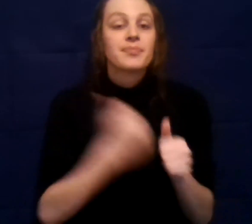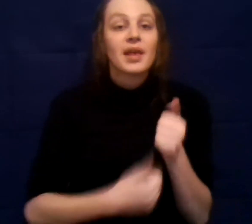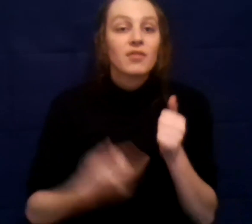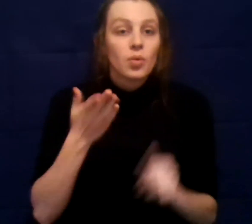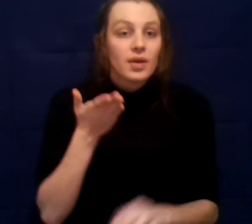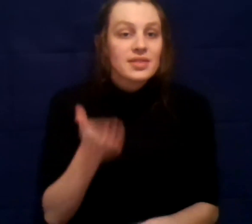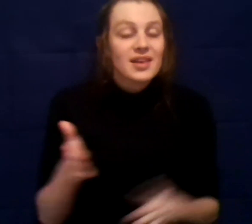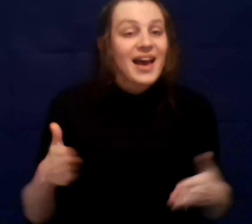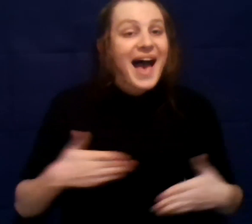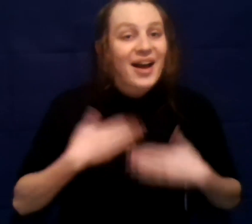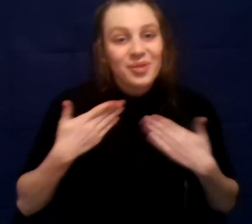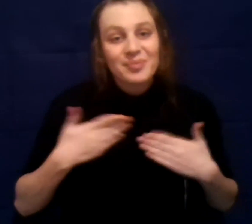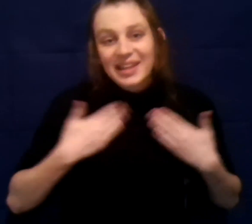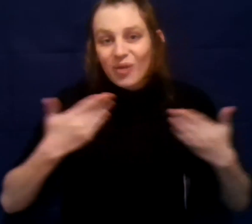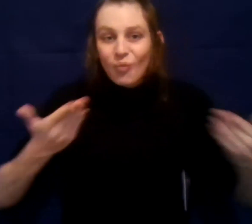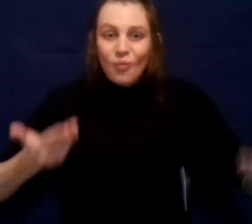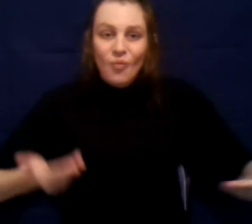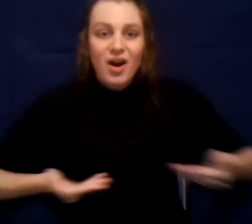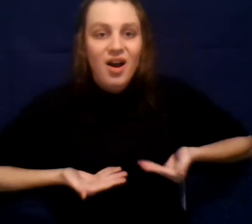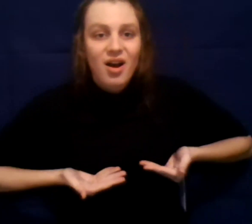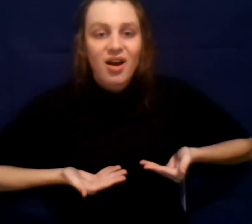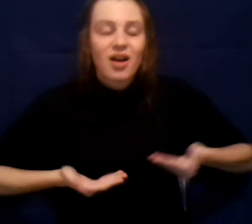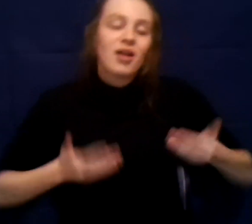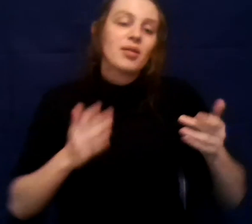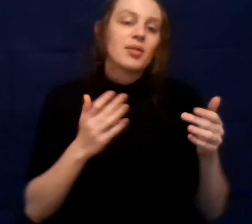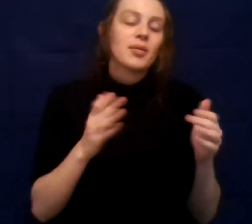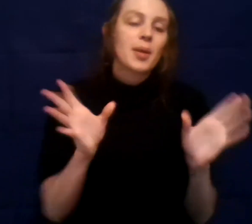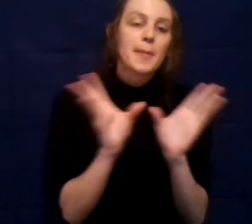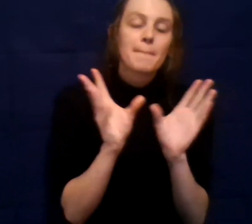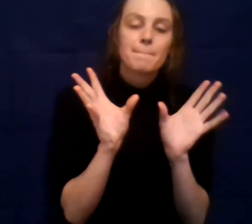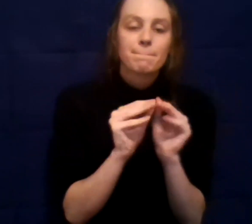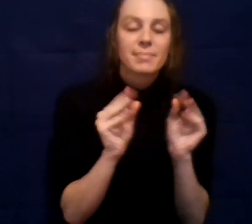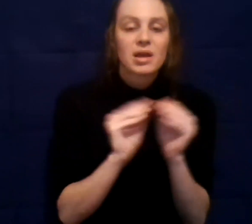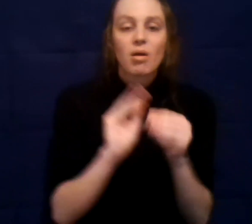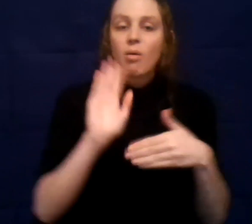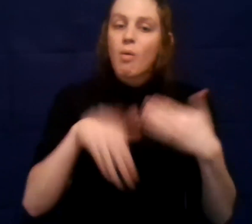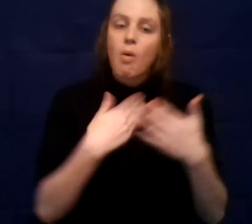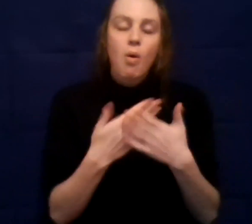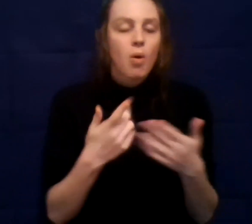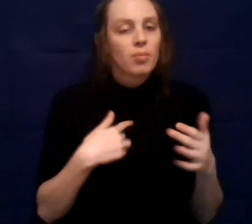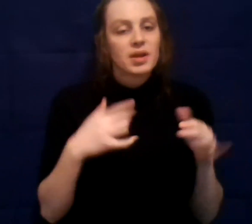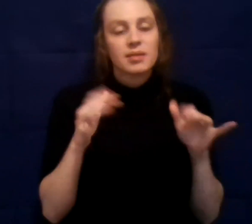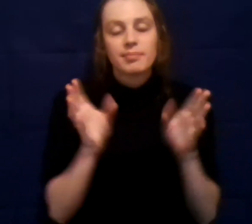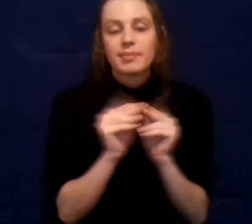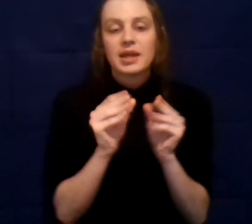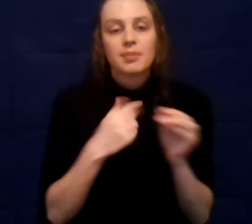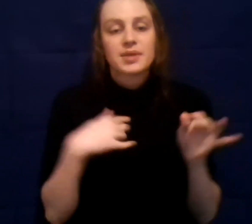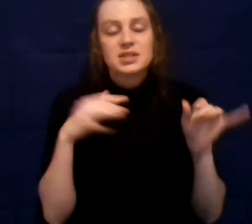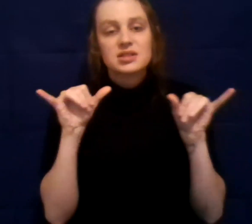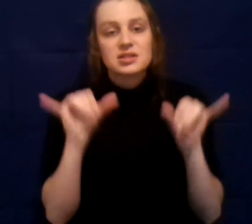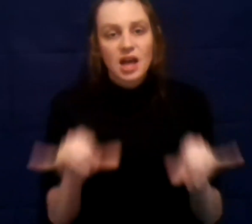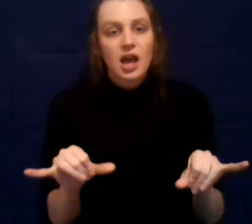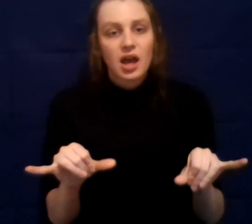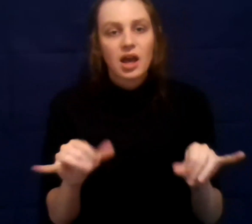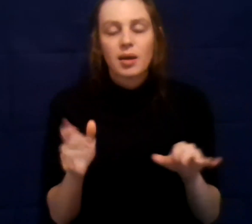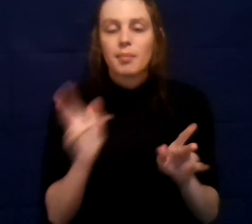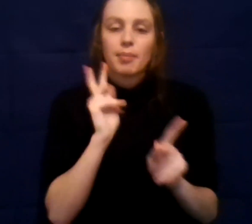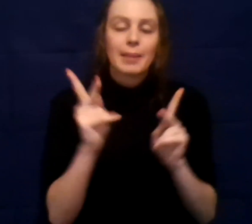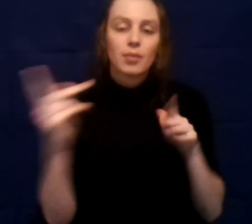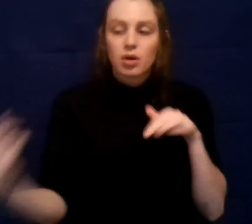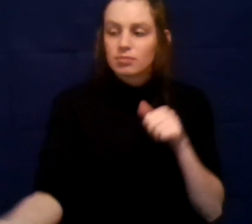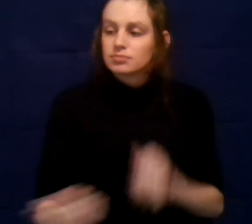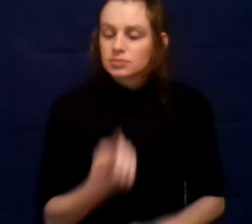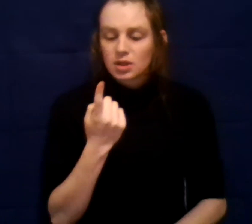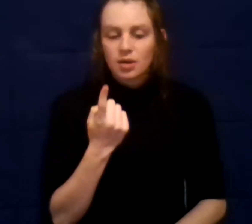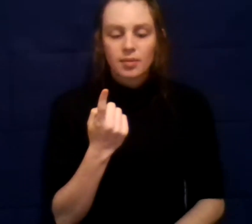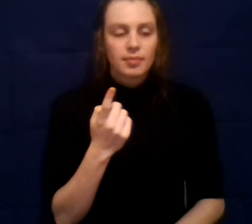And after the meeting, like I stayed for the whole time. And after the meeting, a couple of people approached me because they could, tell that I was new. And they